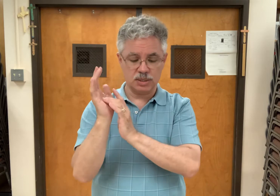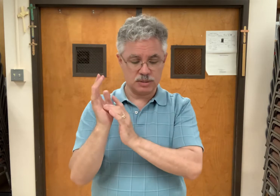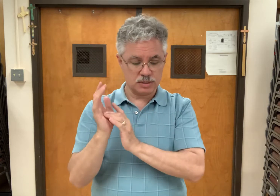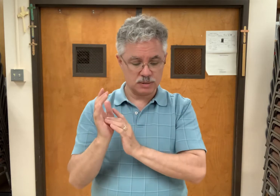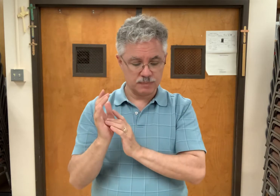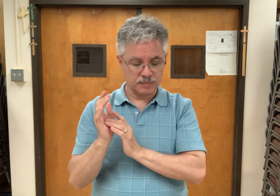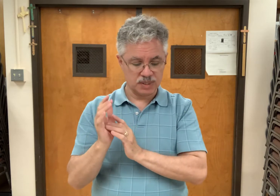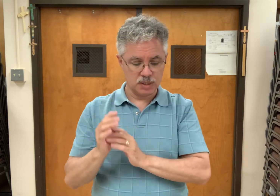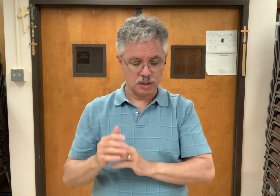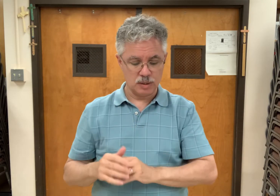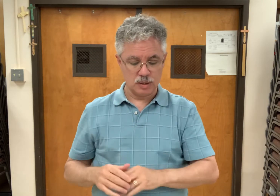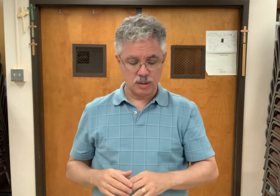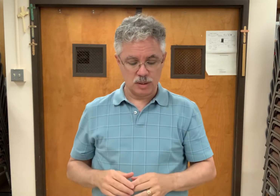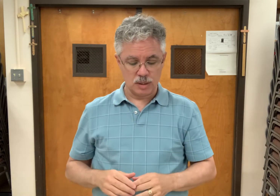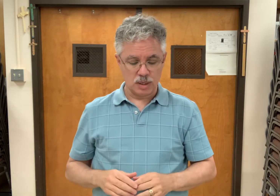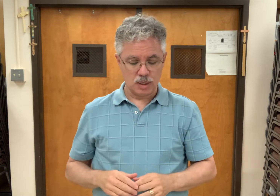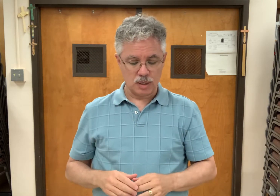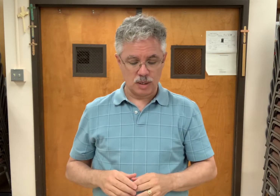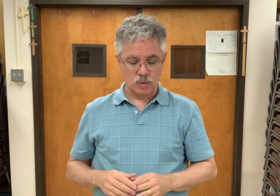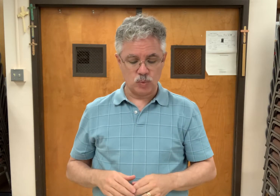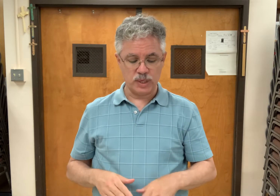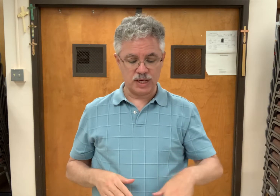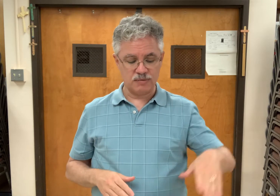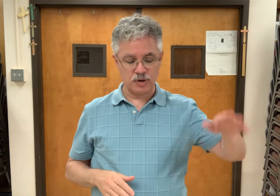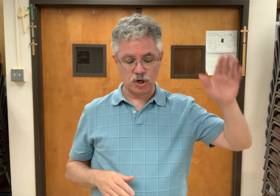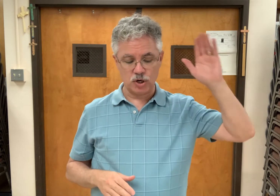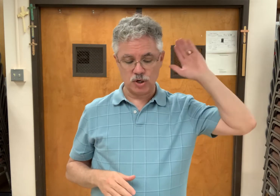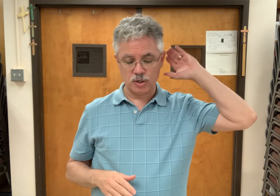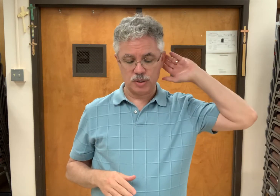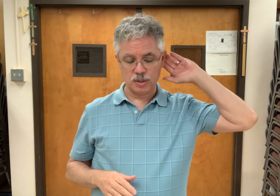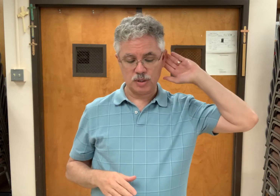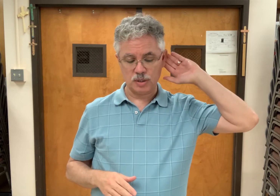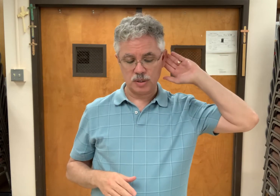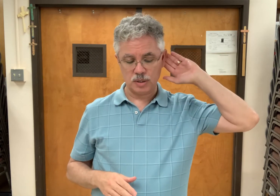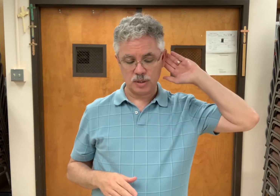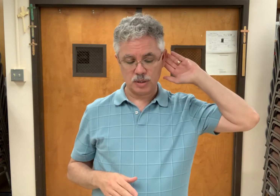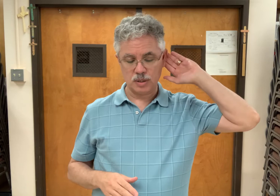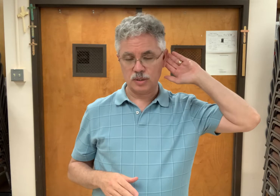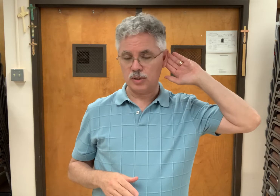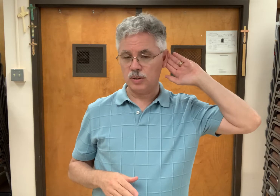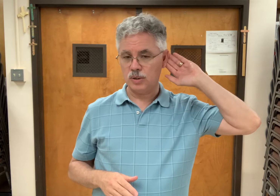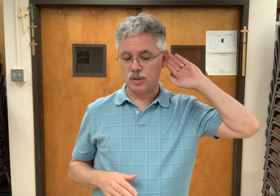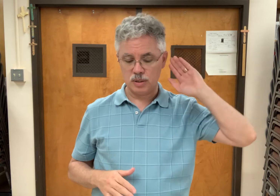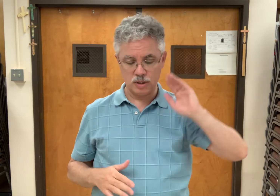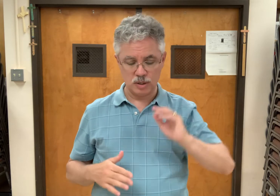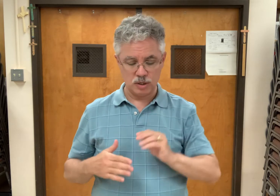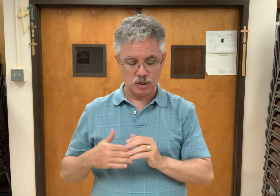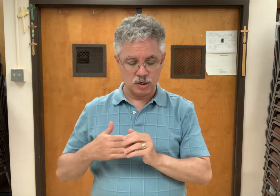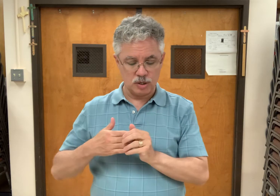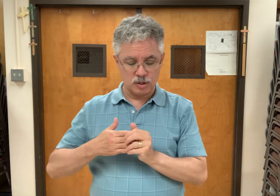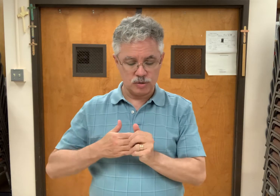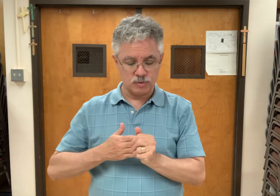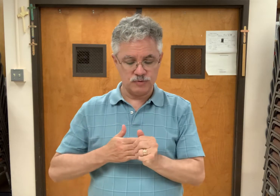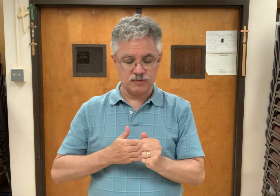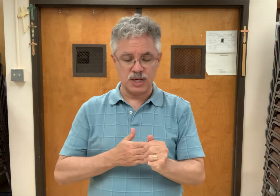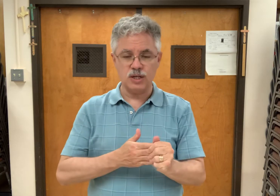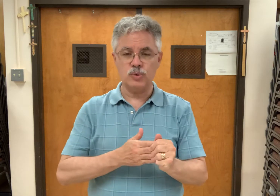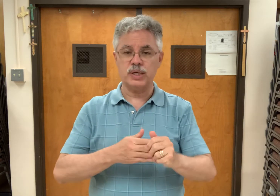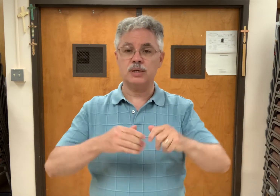we have heard the call to follow in